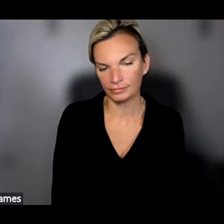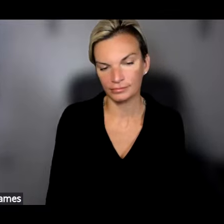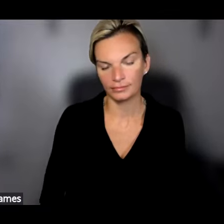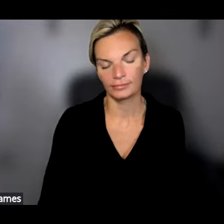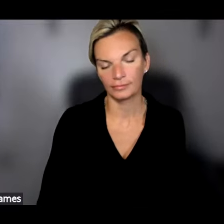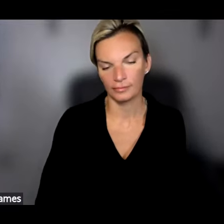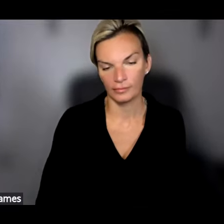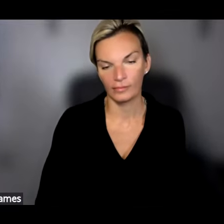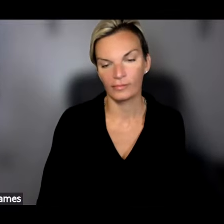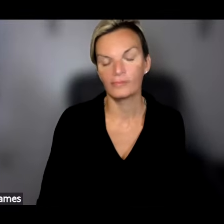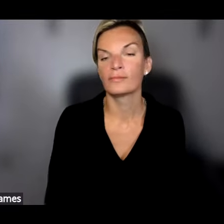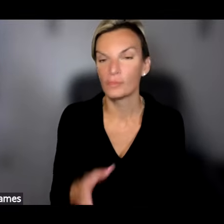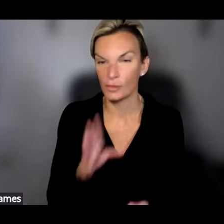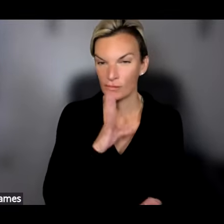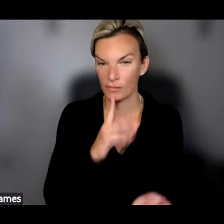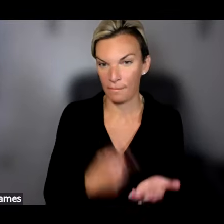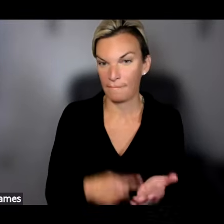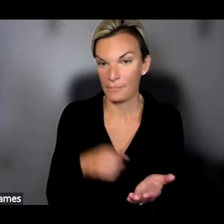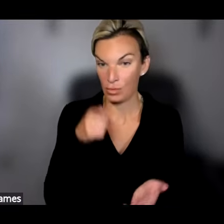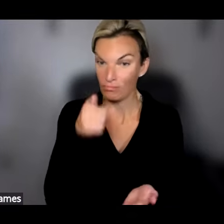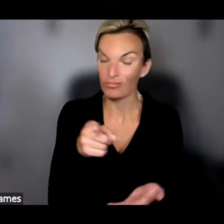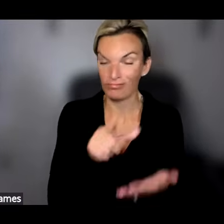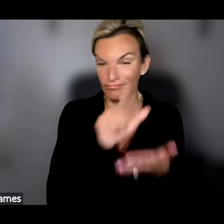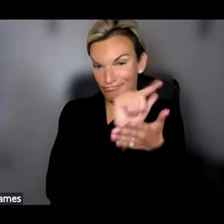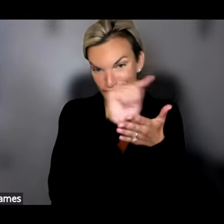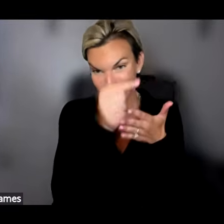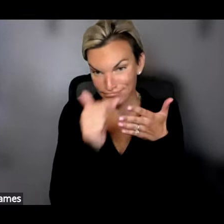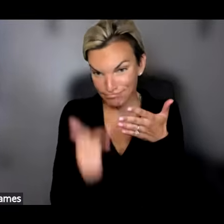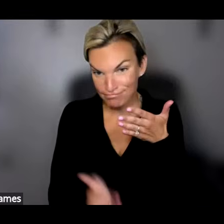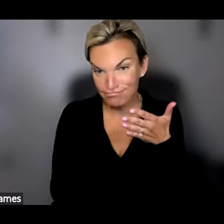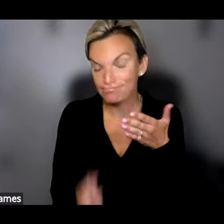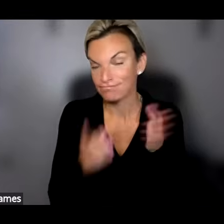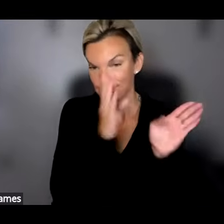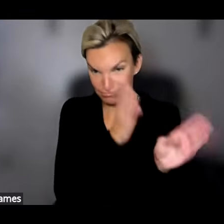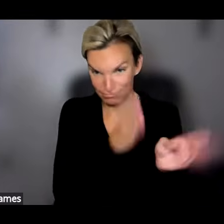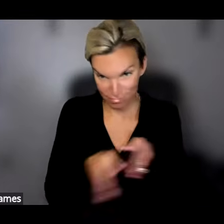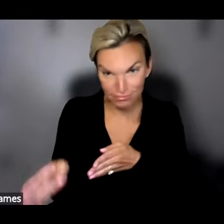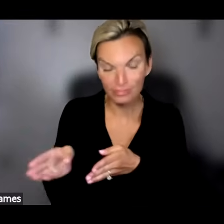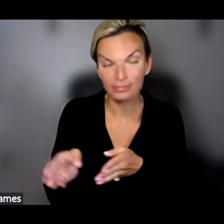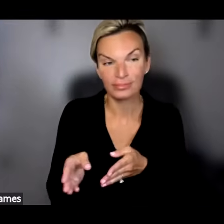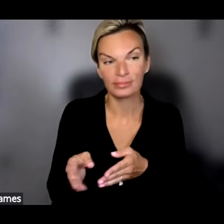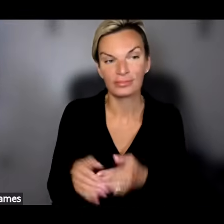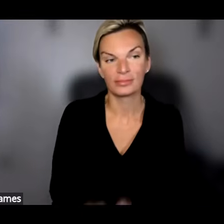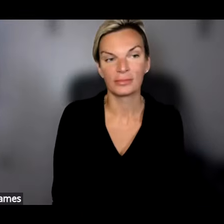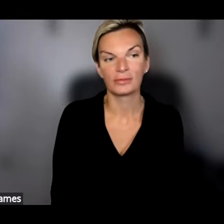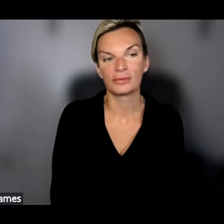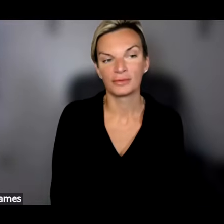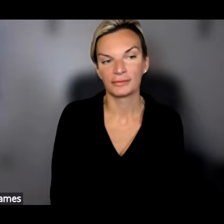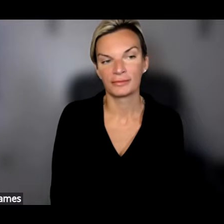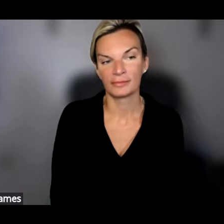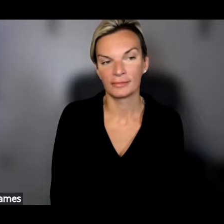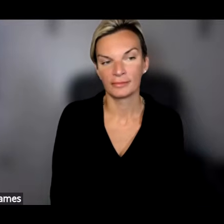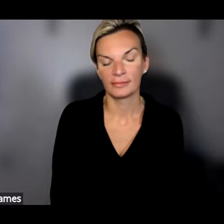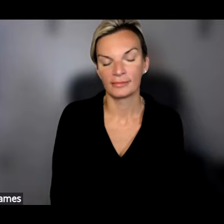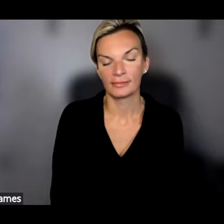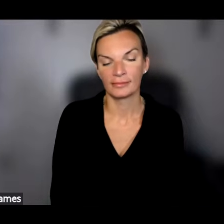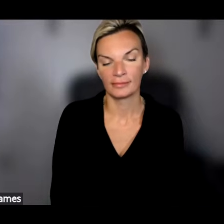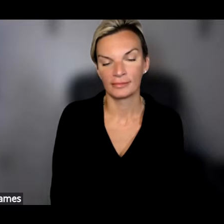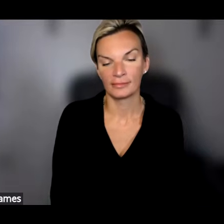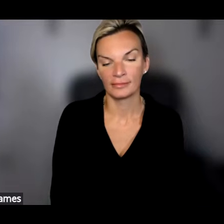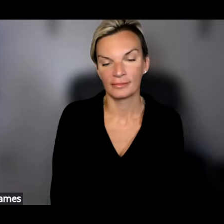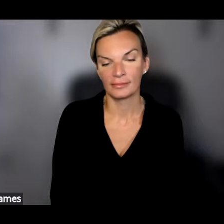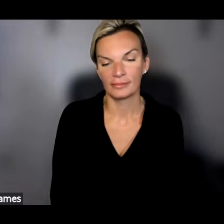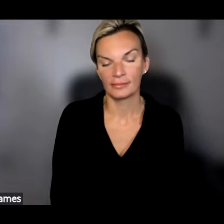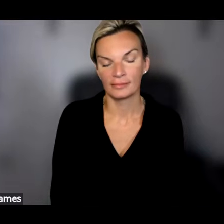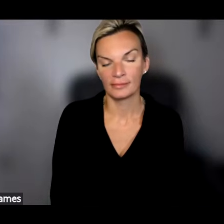points reflect the architecture of the proposal as the signature or the proponents have drafted it.